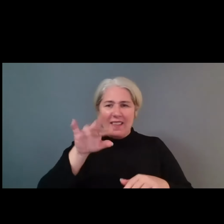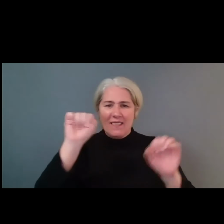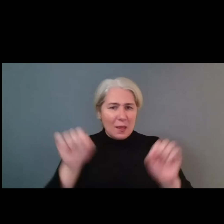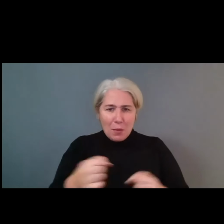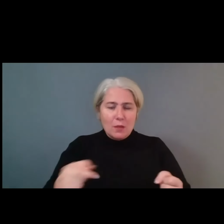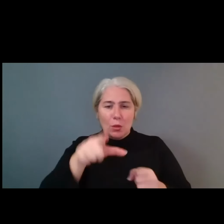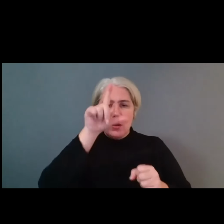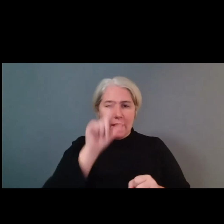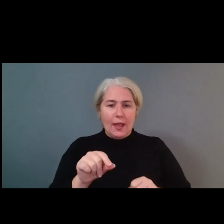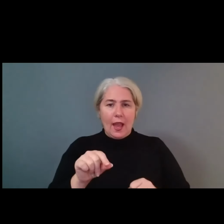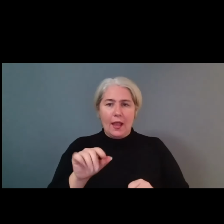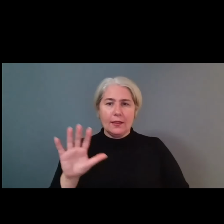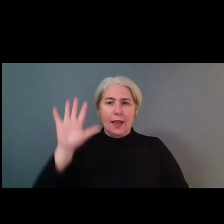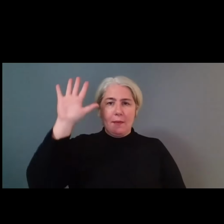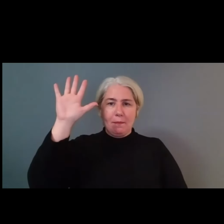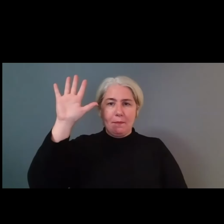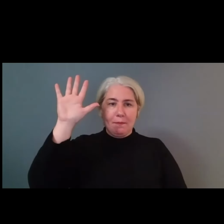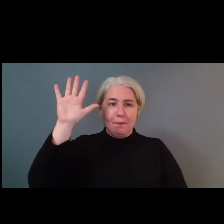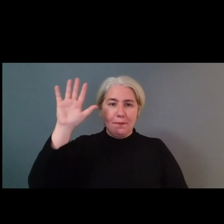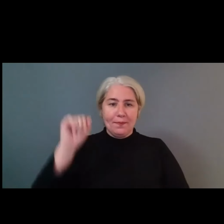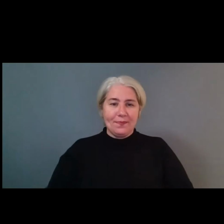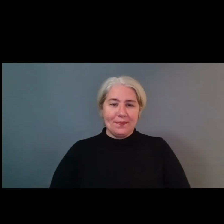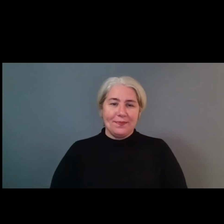to raise the question.